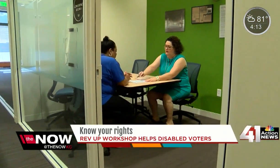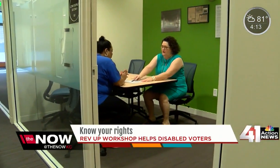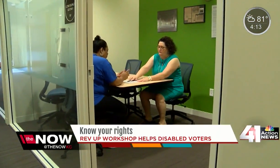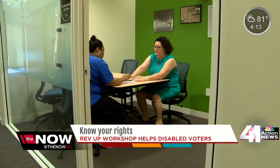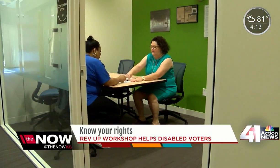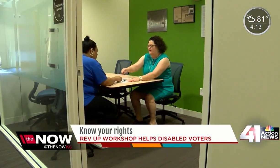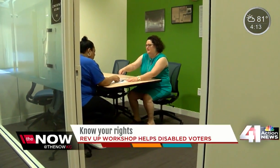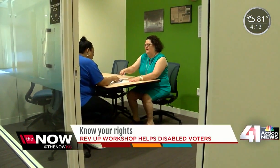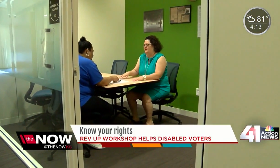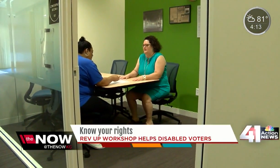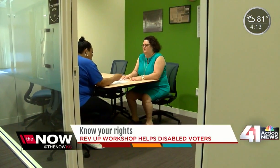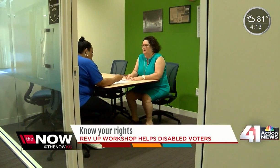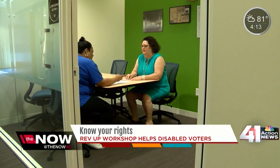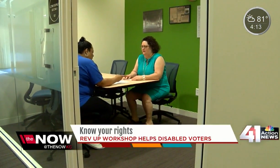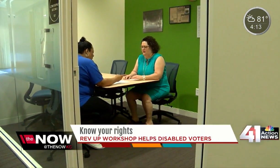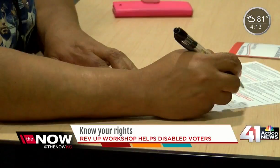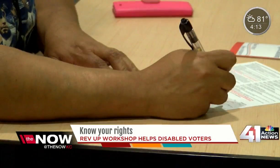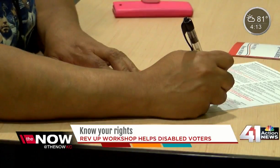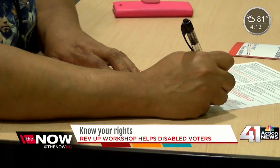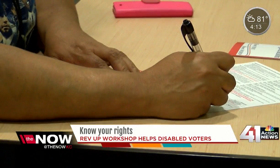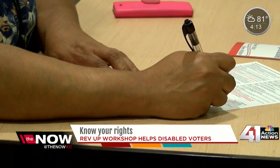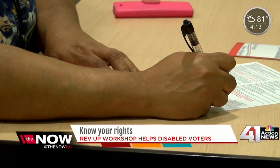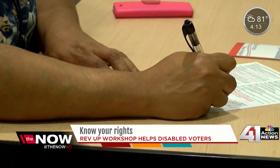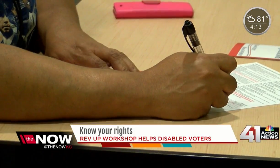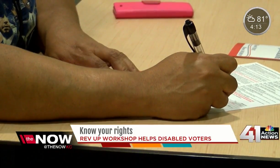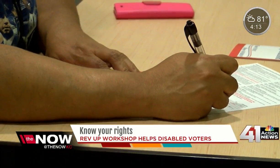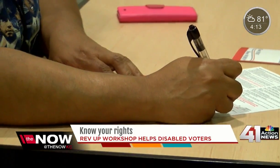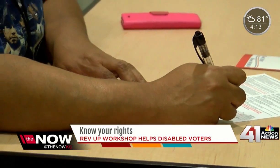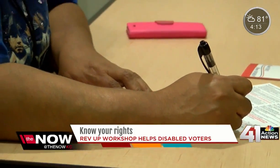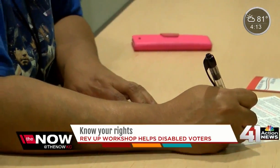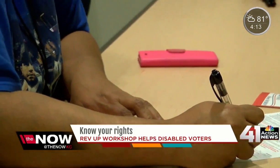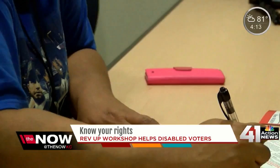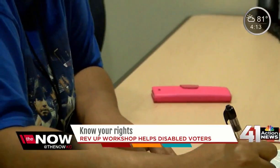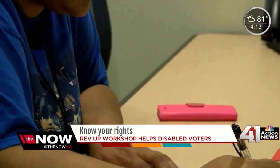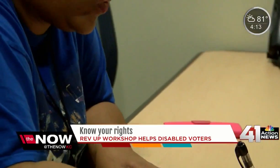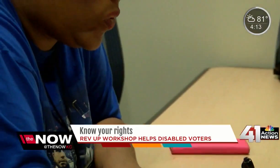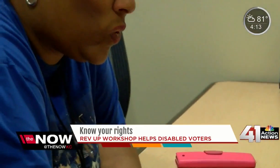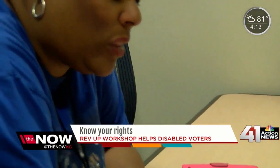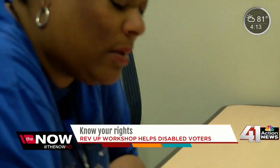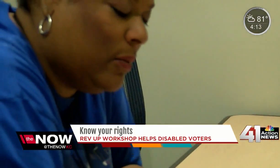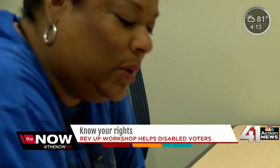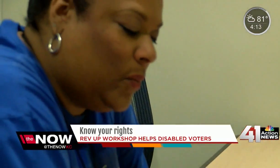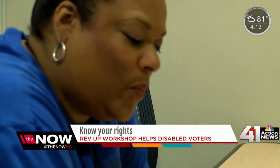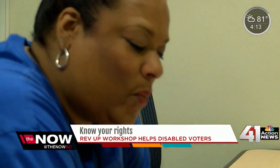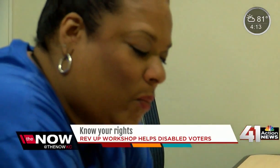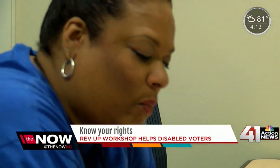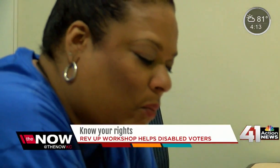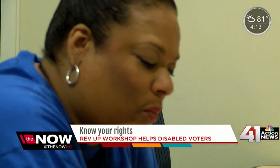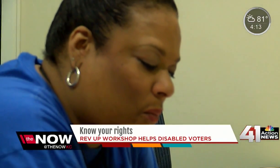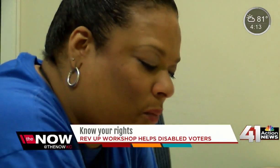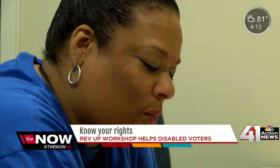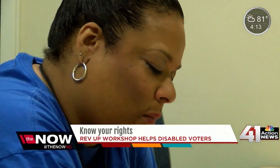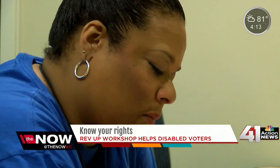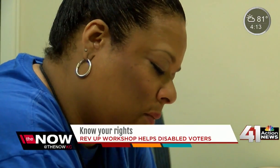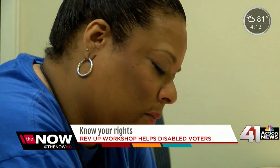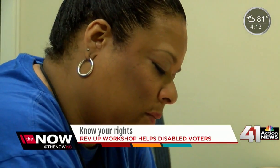also broke down where the candidates running for Missouri governor, lieutenant governor, attorney general, and secretary of state stand on issues like funding